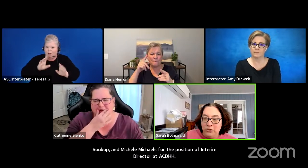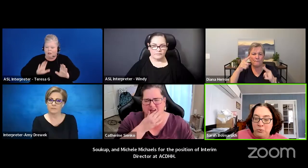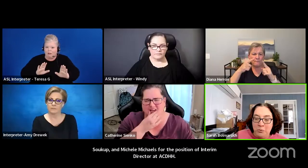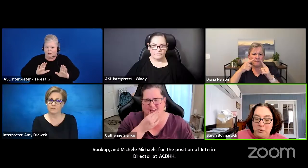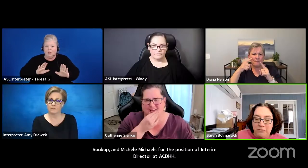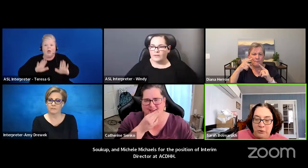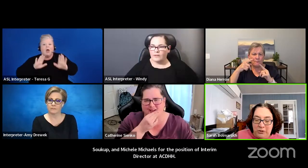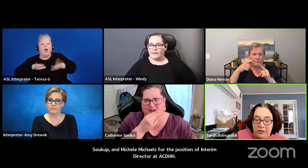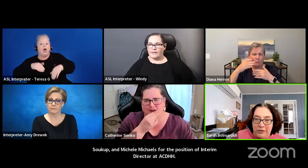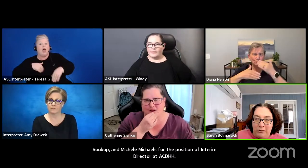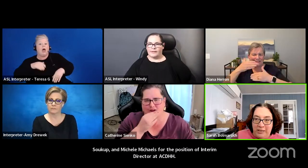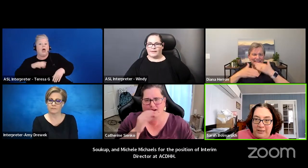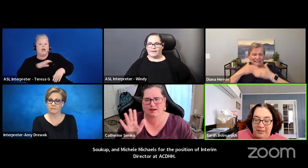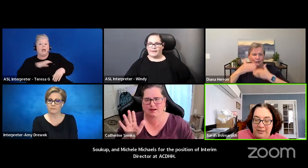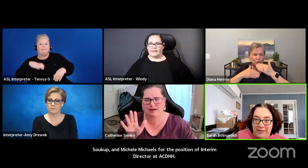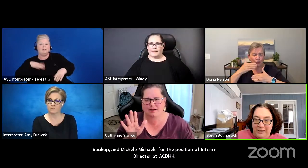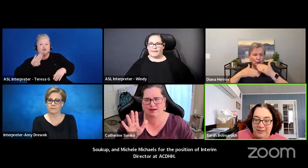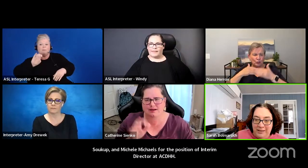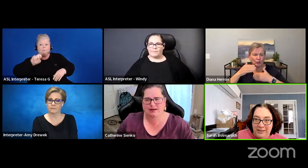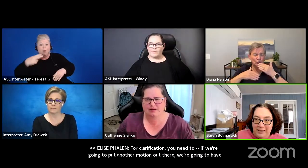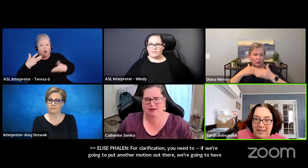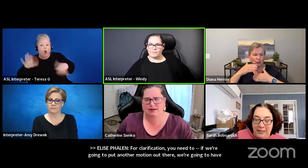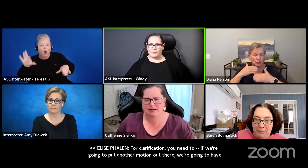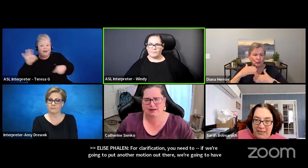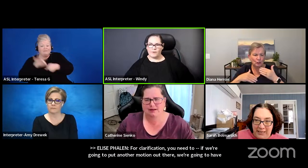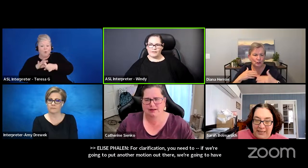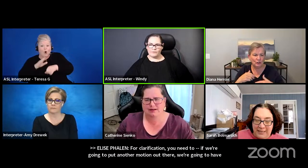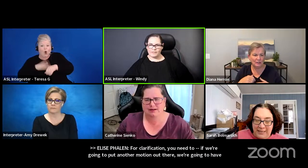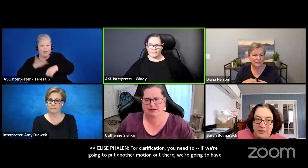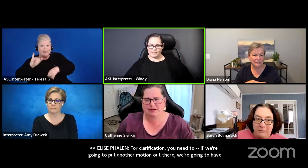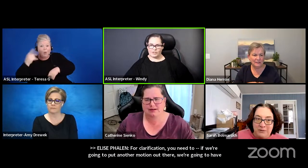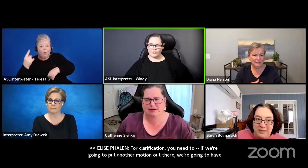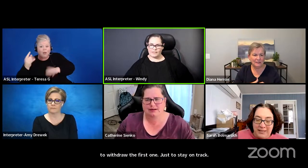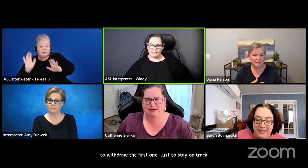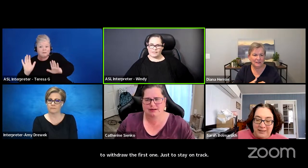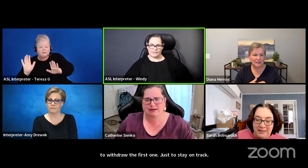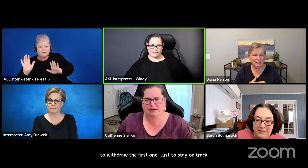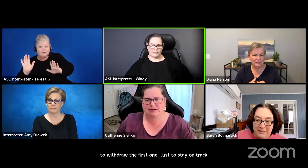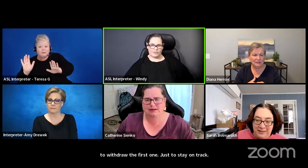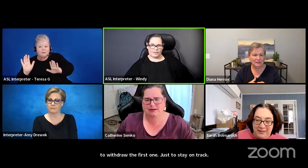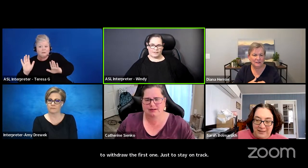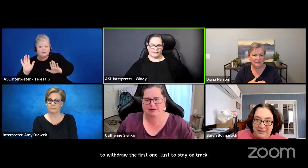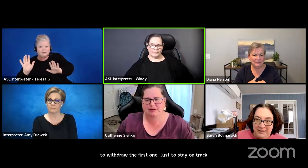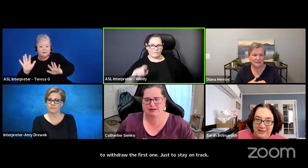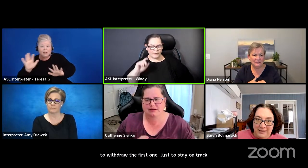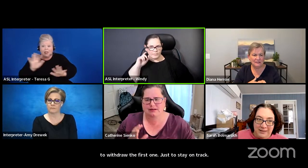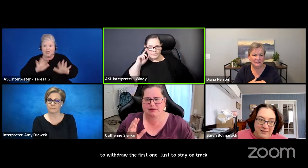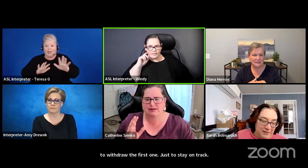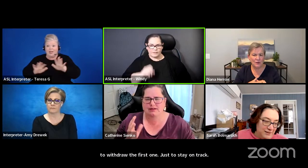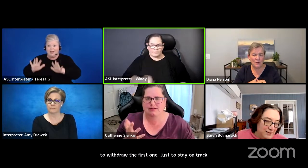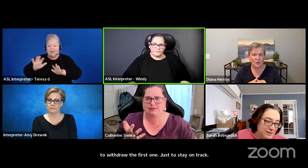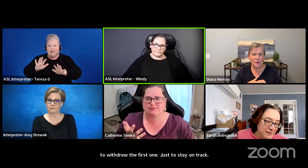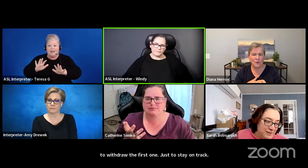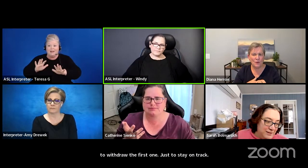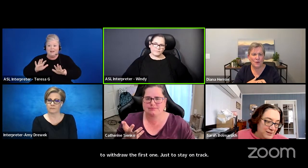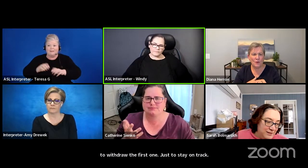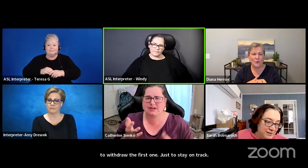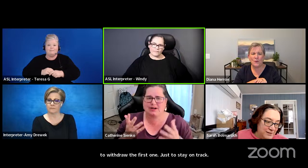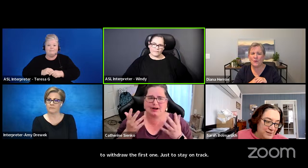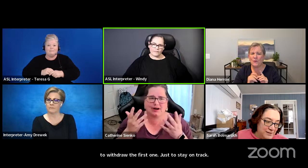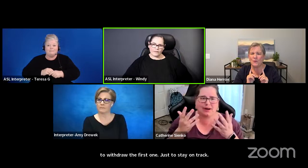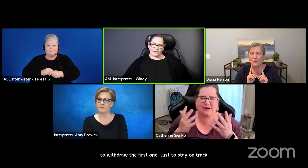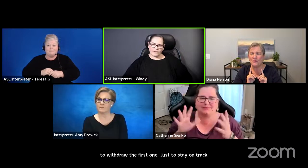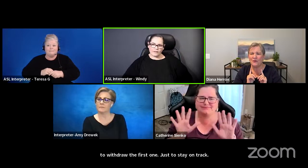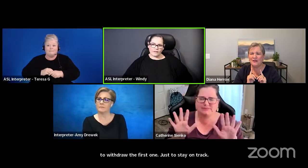Well, the first one was voted on already. And it Point of passed. procedure, this Sorry. is Commissioner Herron, point of procedure.